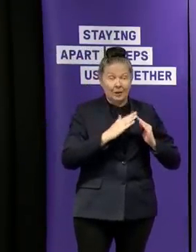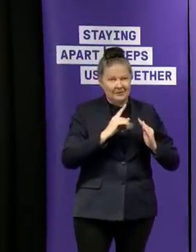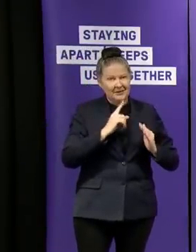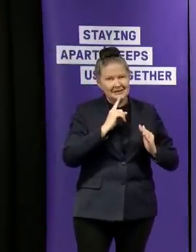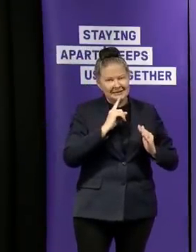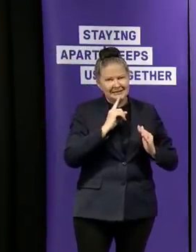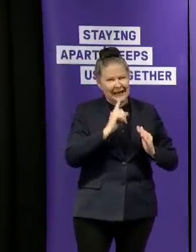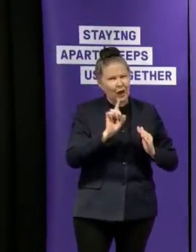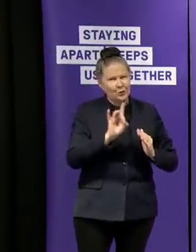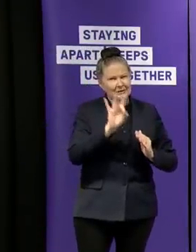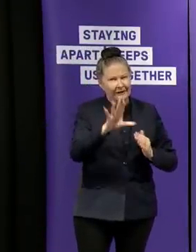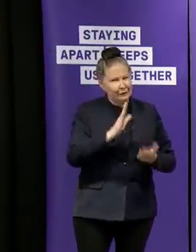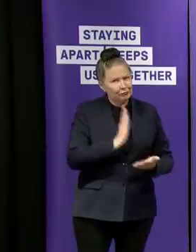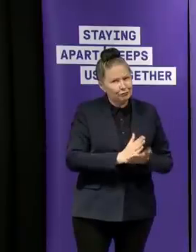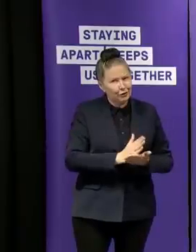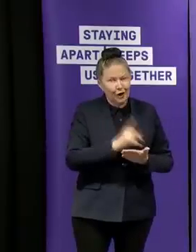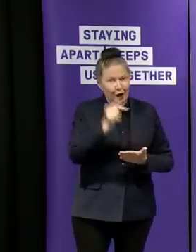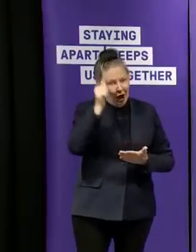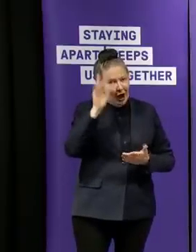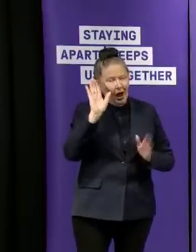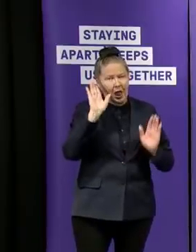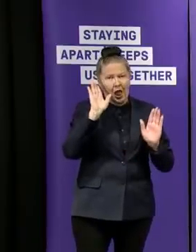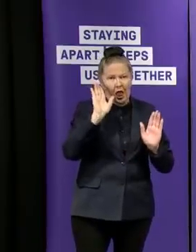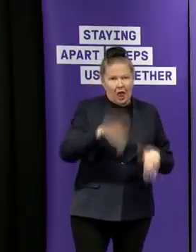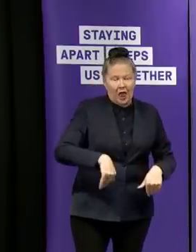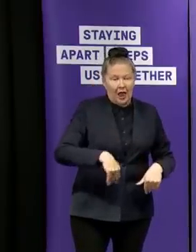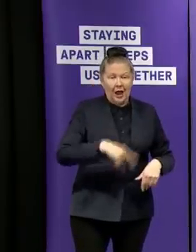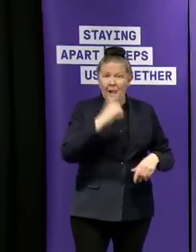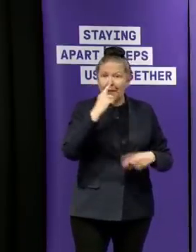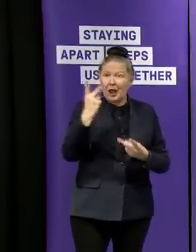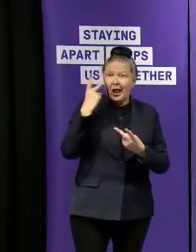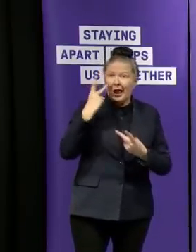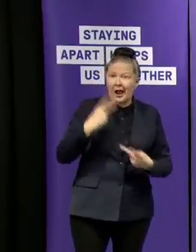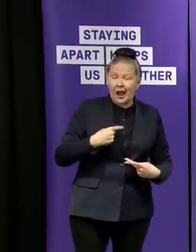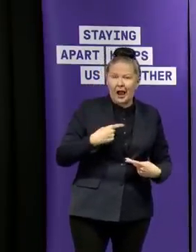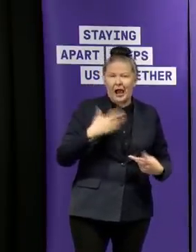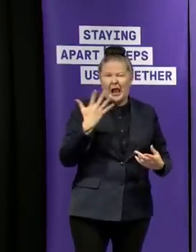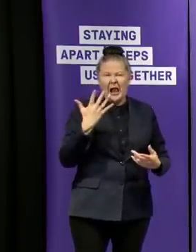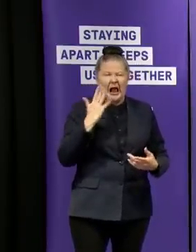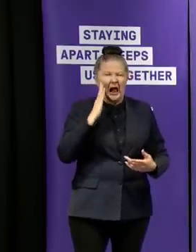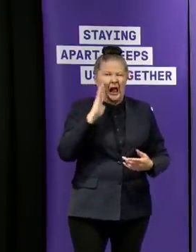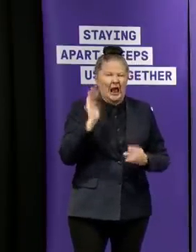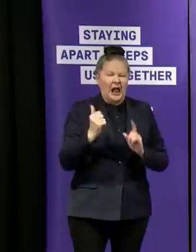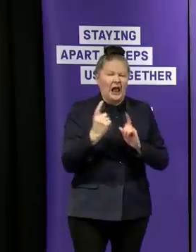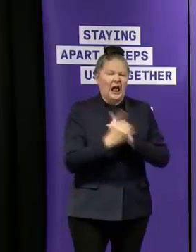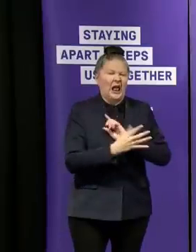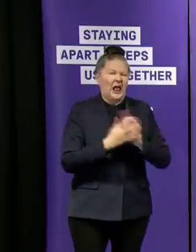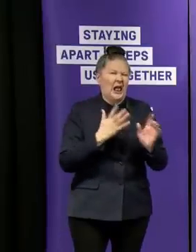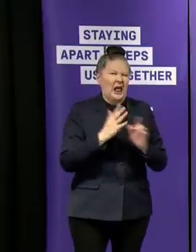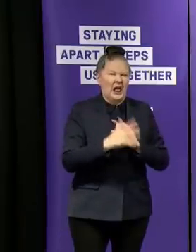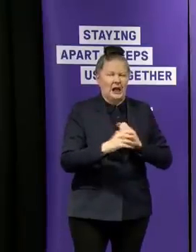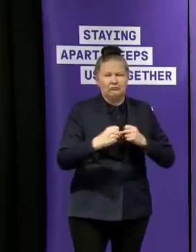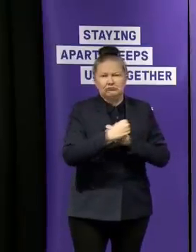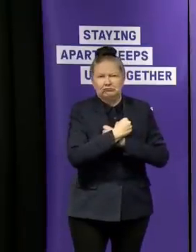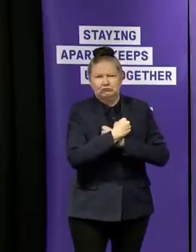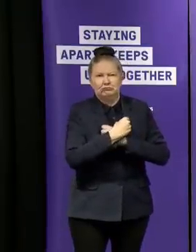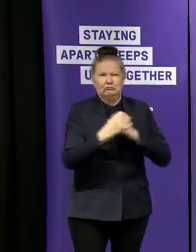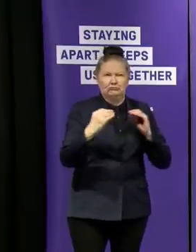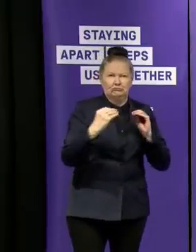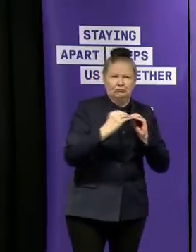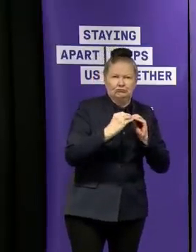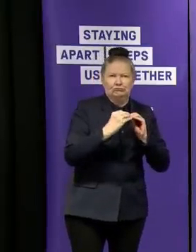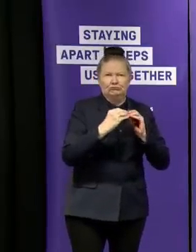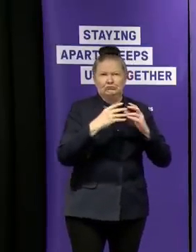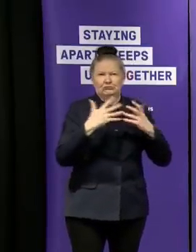ourselves, you let your guard down. You've got people in your house. You're not keeping a distance. Of course you're not. It's not as